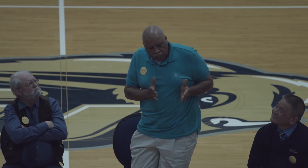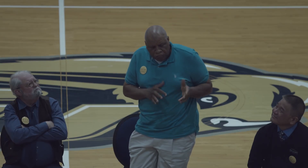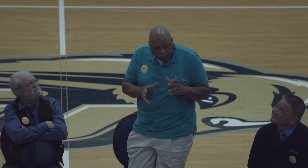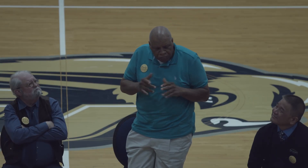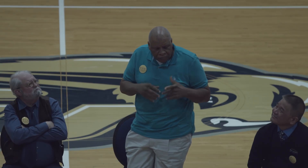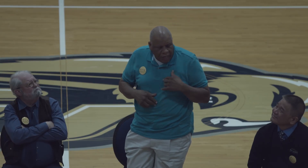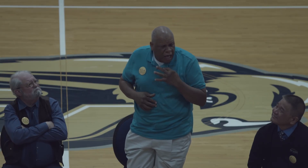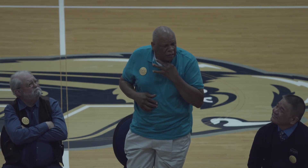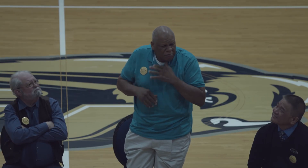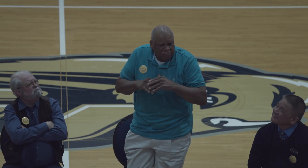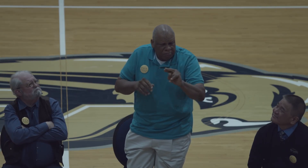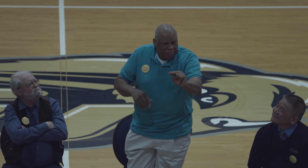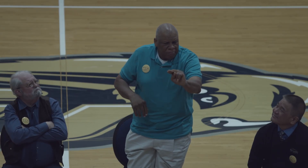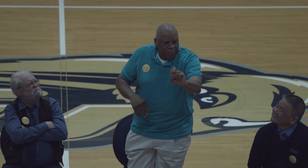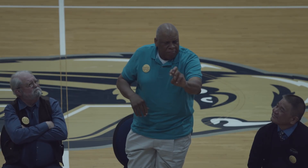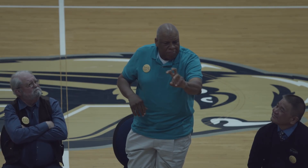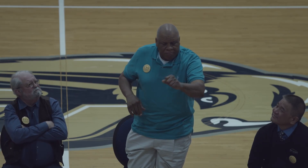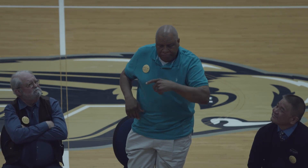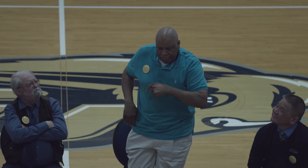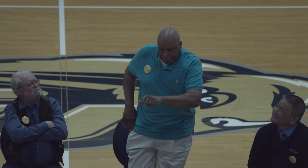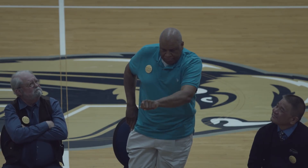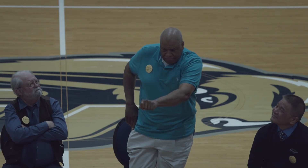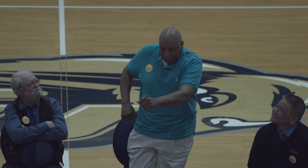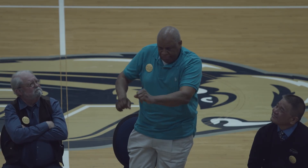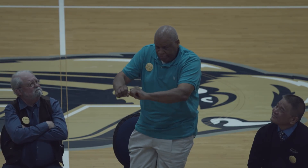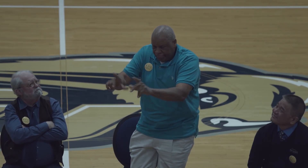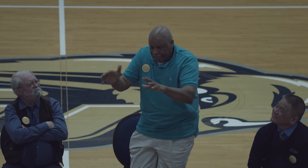Later that evening, I was talking with my wife. I turned on the news,